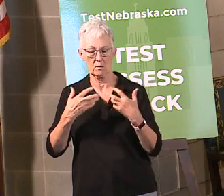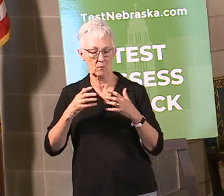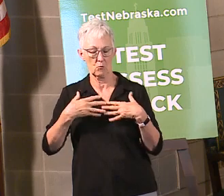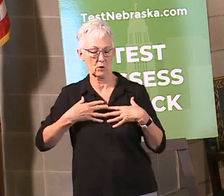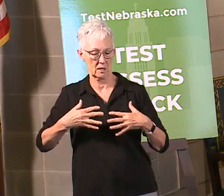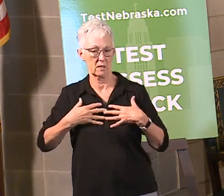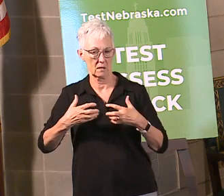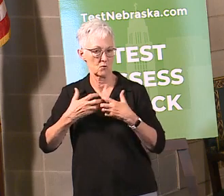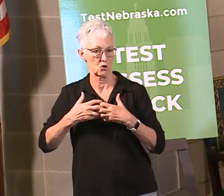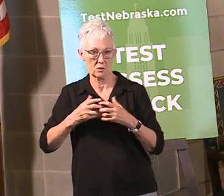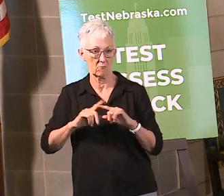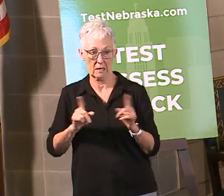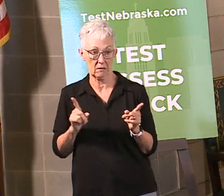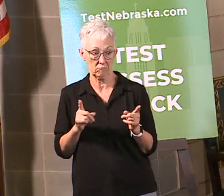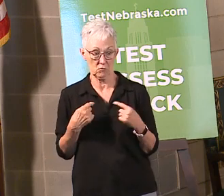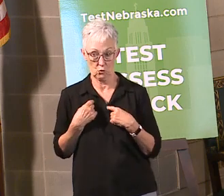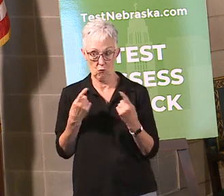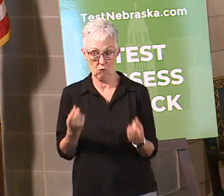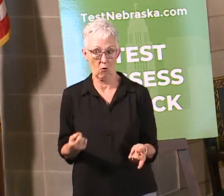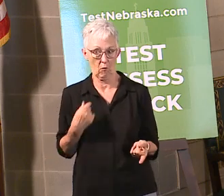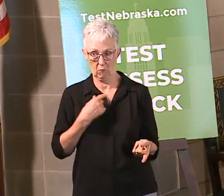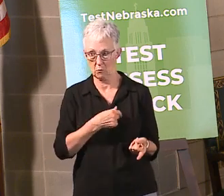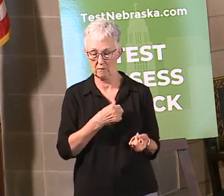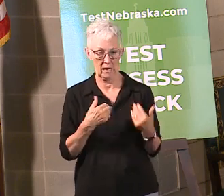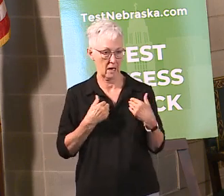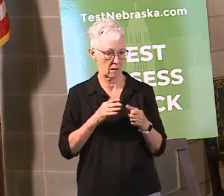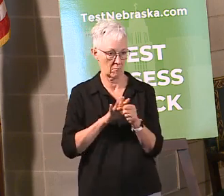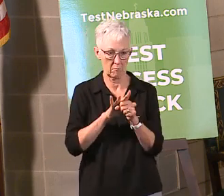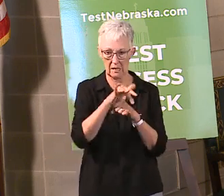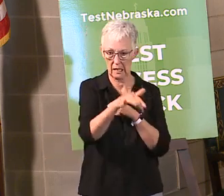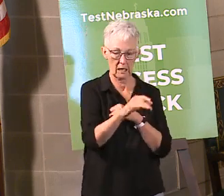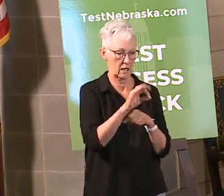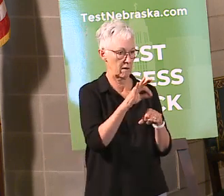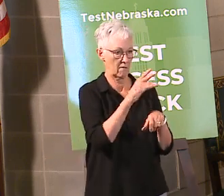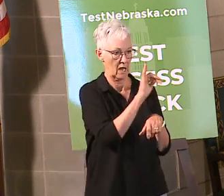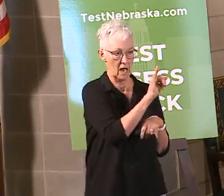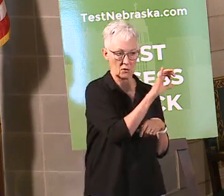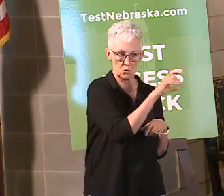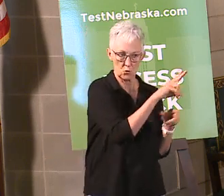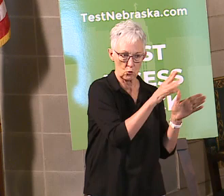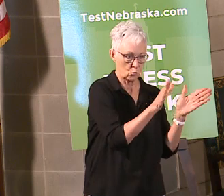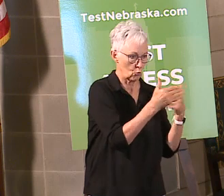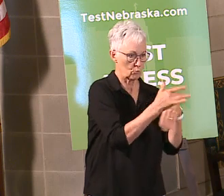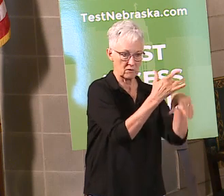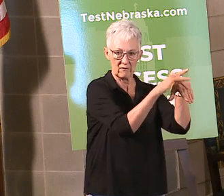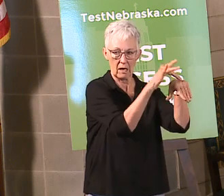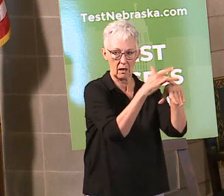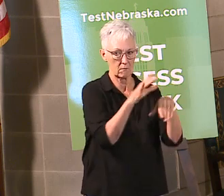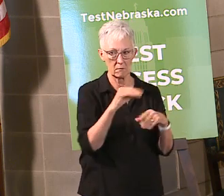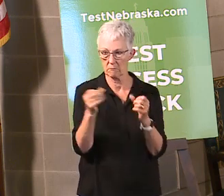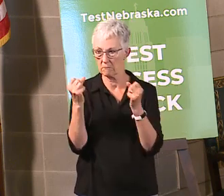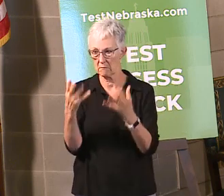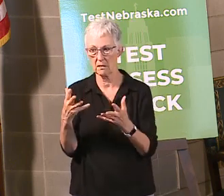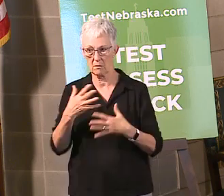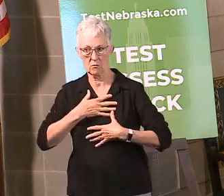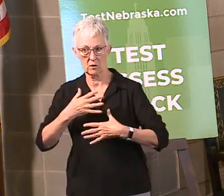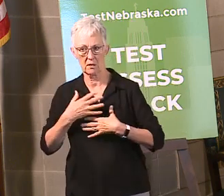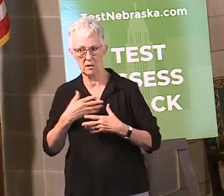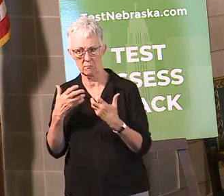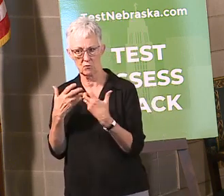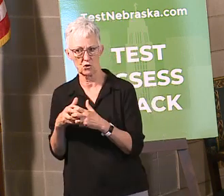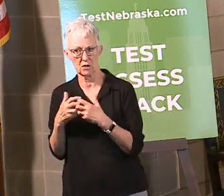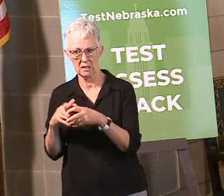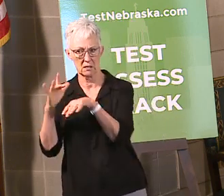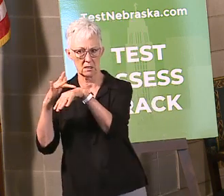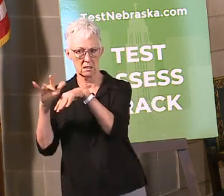pleased throughout this entire pandemic on the amount of capacity we've been able to keep in the hospital system. It's been a lot. So you see,